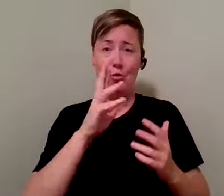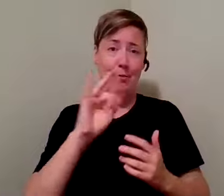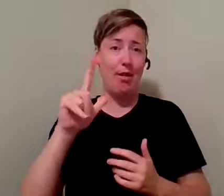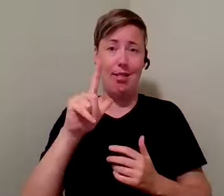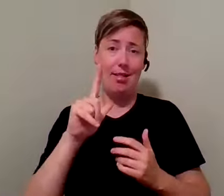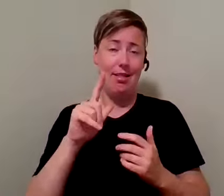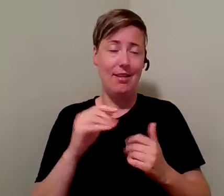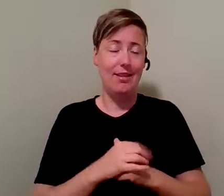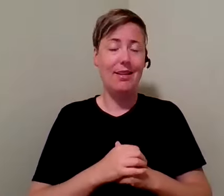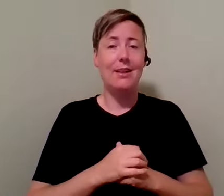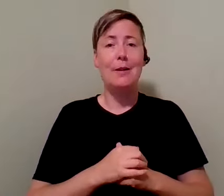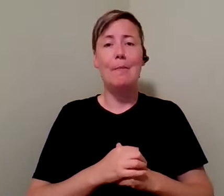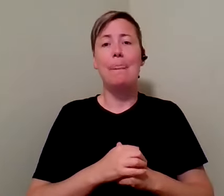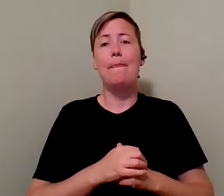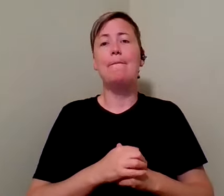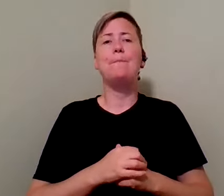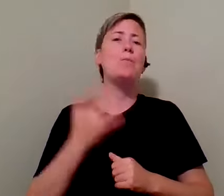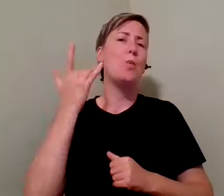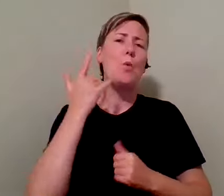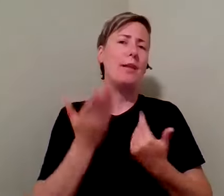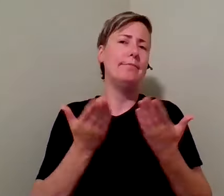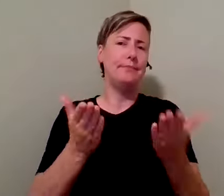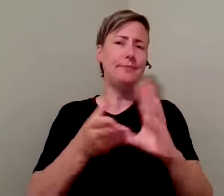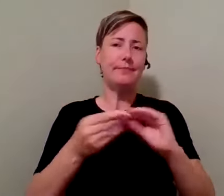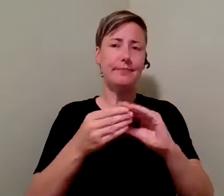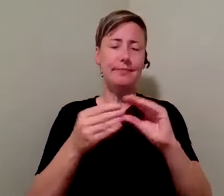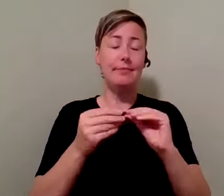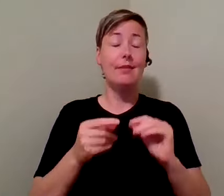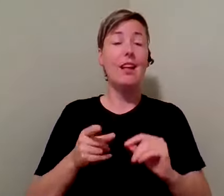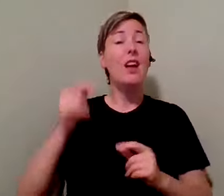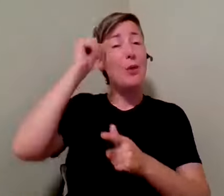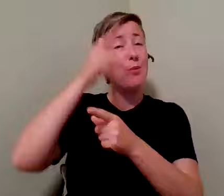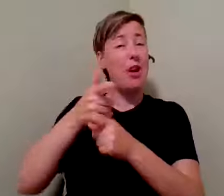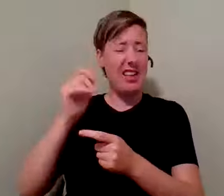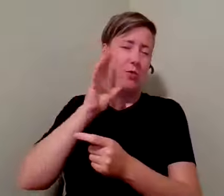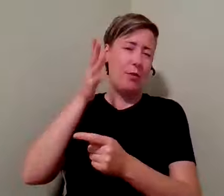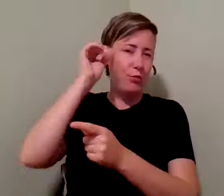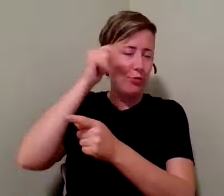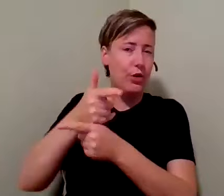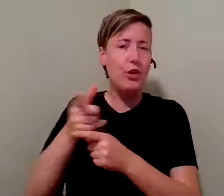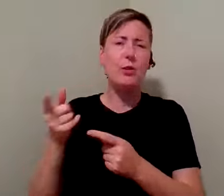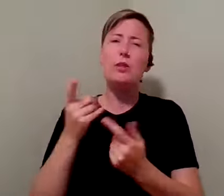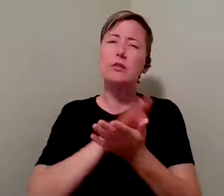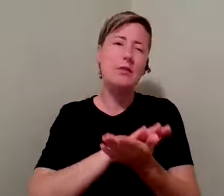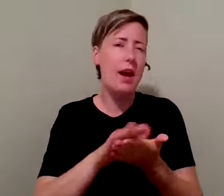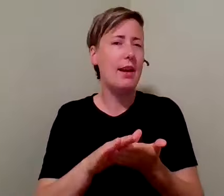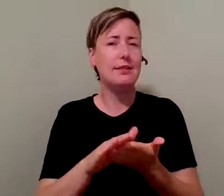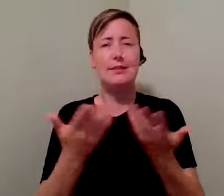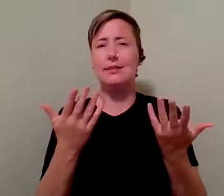brother, is because he was kind and he was funny and he was loving and he was generous, and